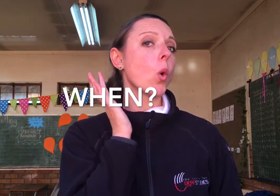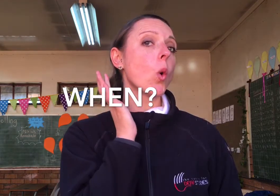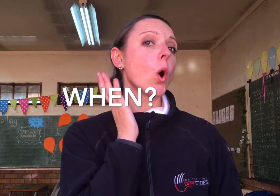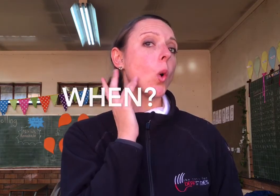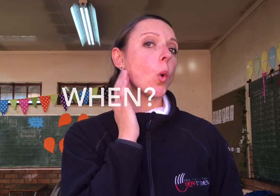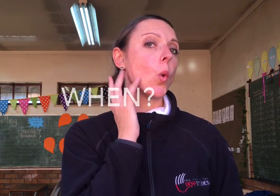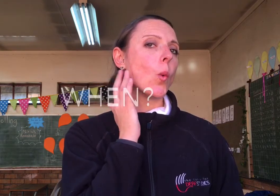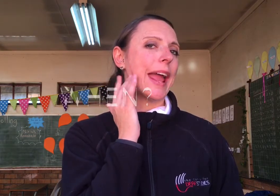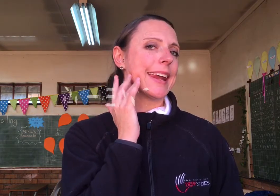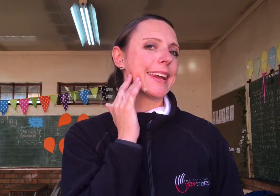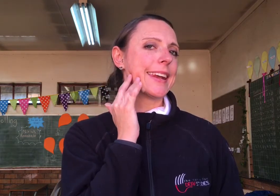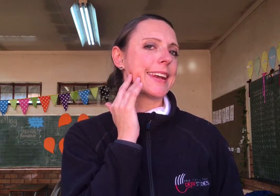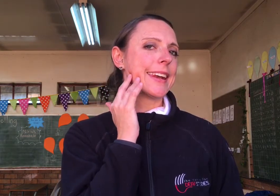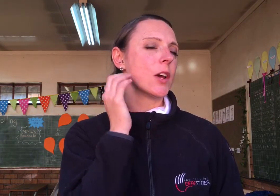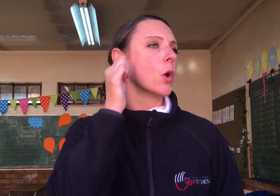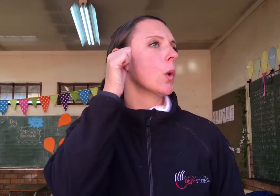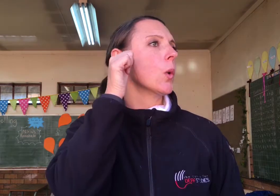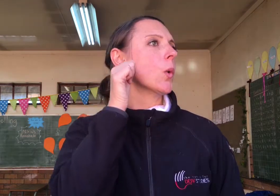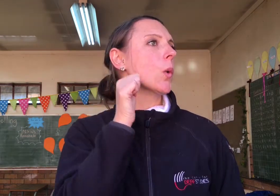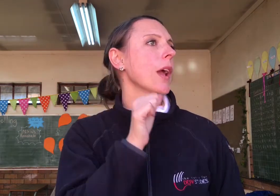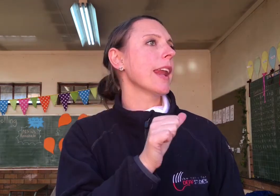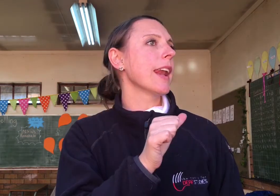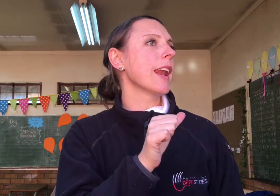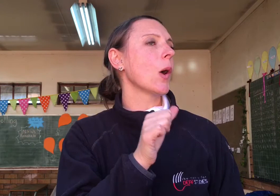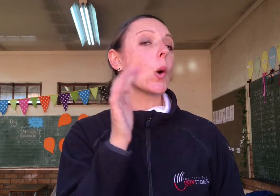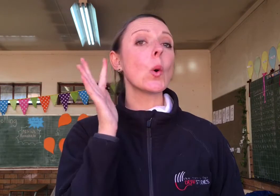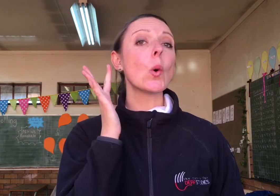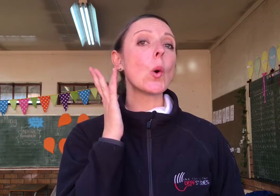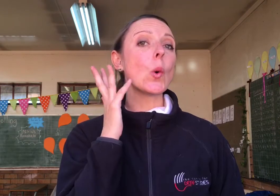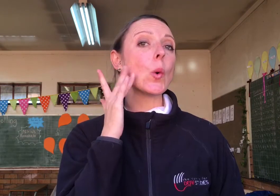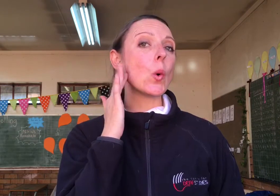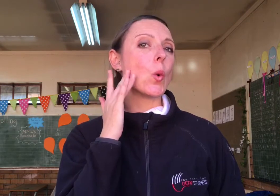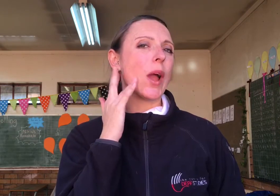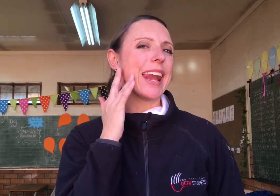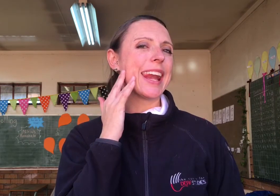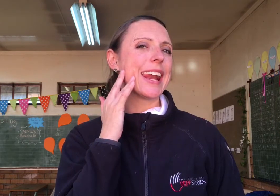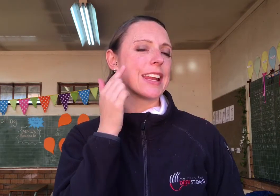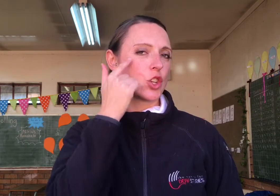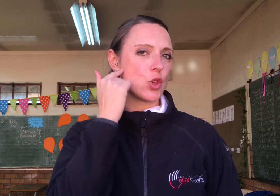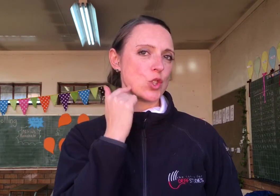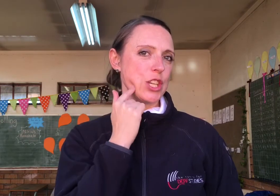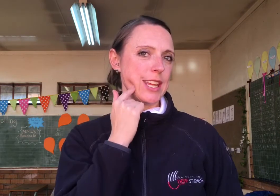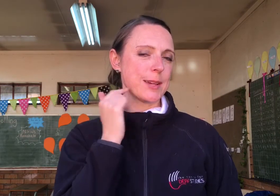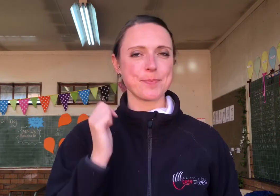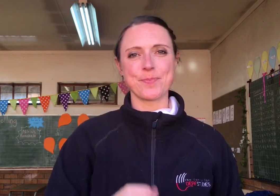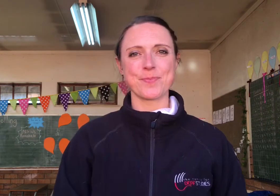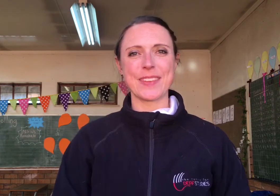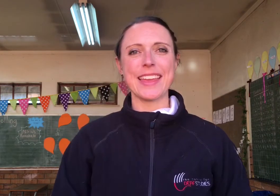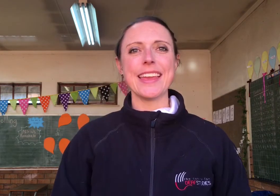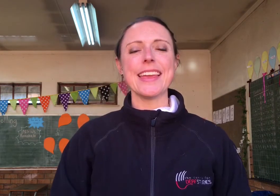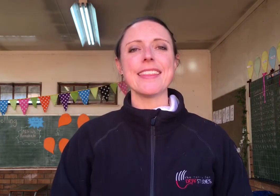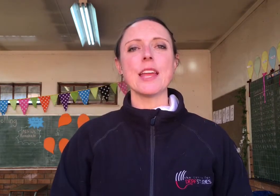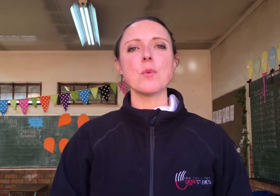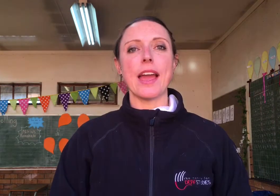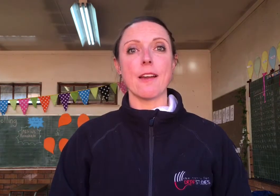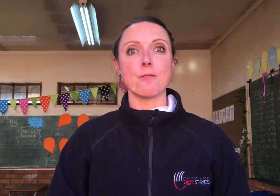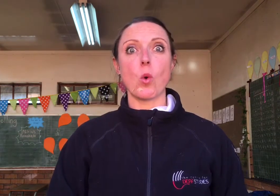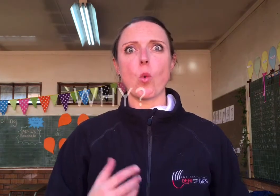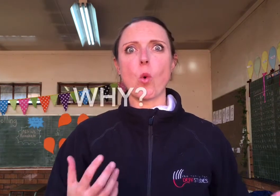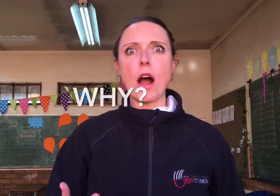or when. When or when. That's on your cheek. Then we have why.